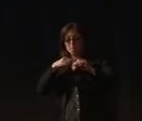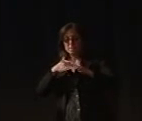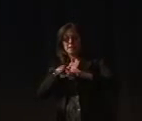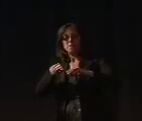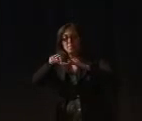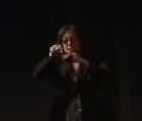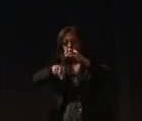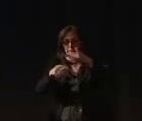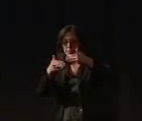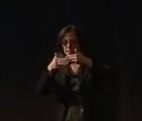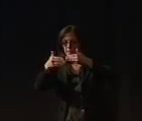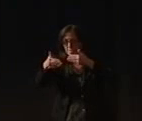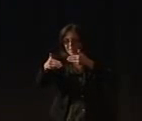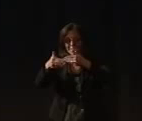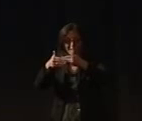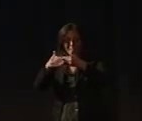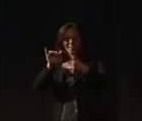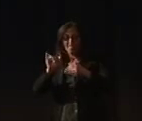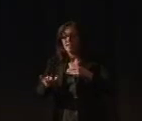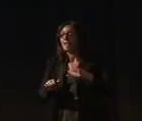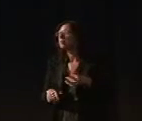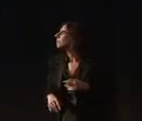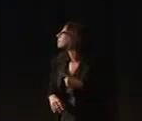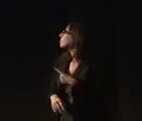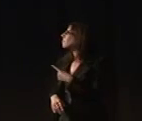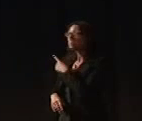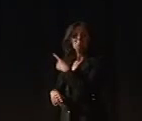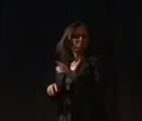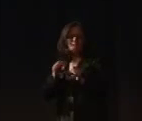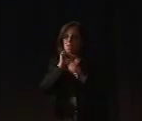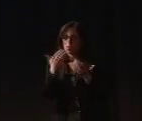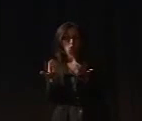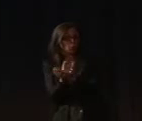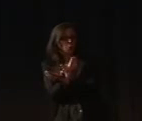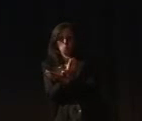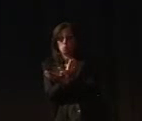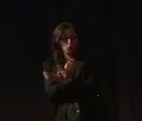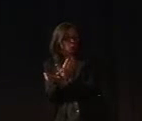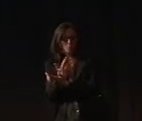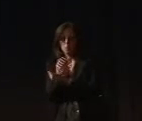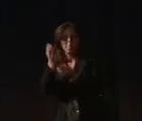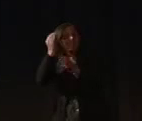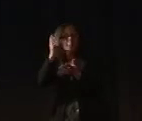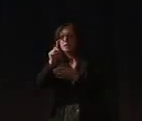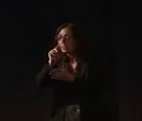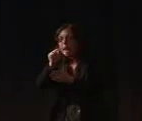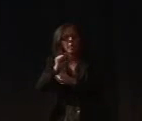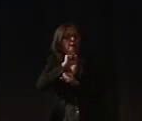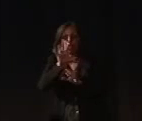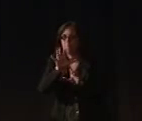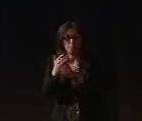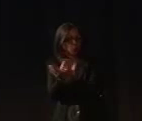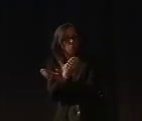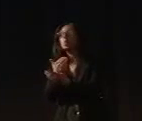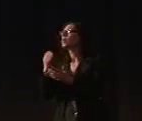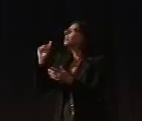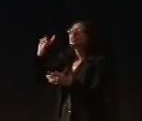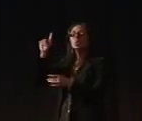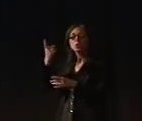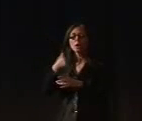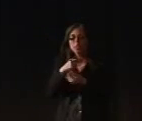is the way it's re-represented in a deformed way to make ourselves sensitive to the new features of the